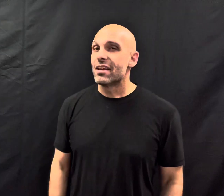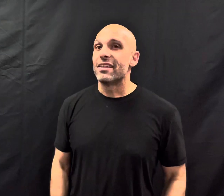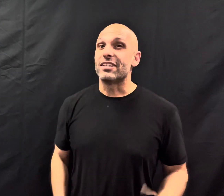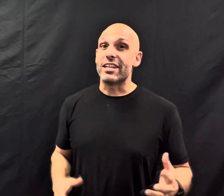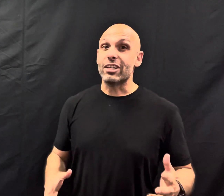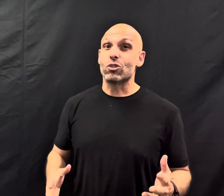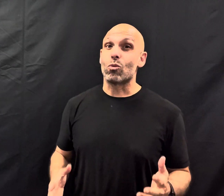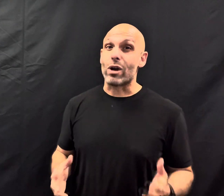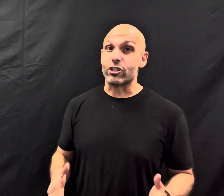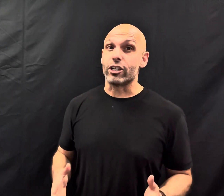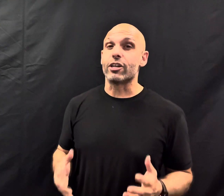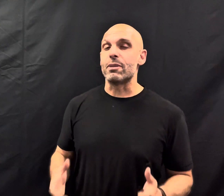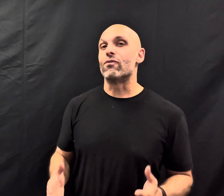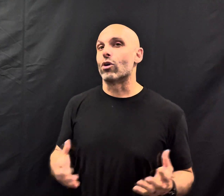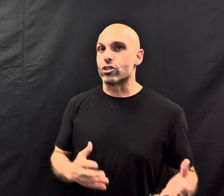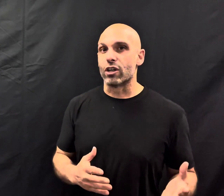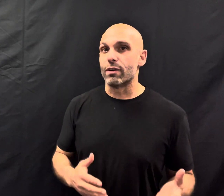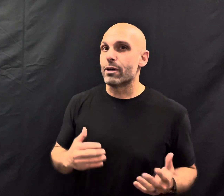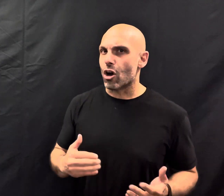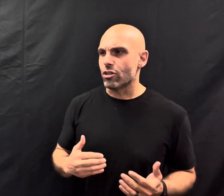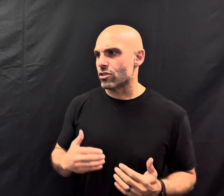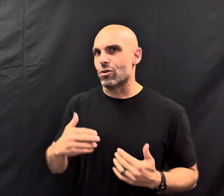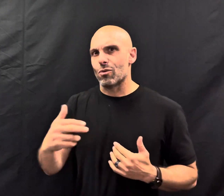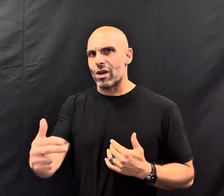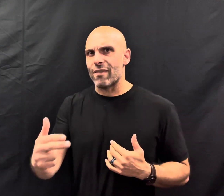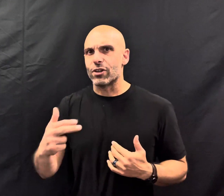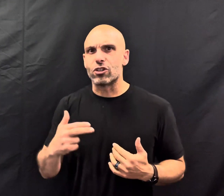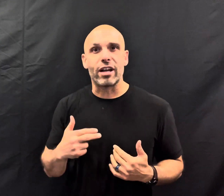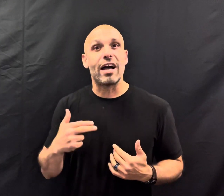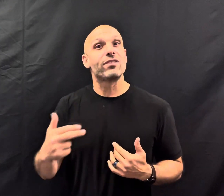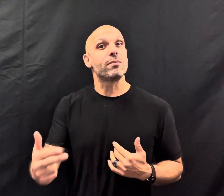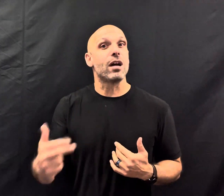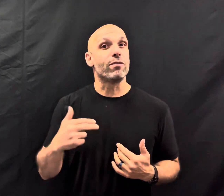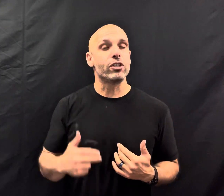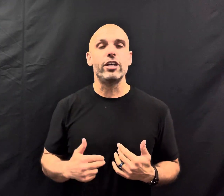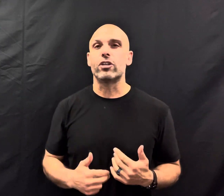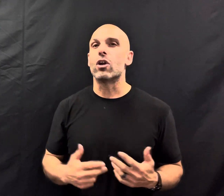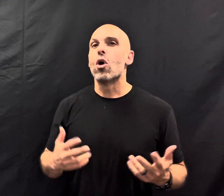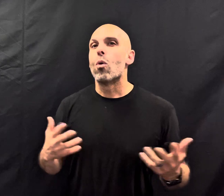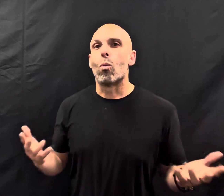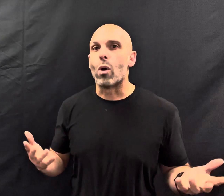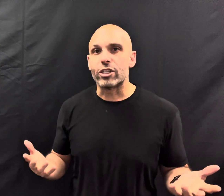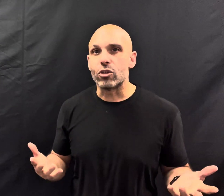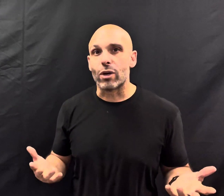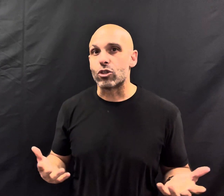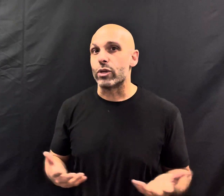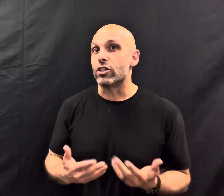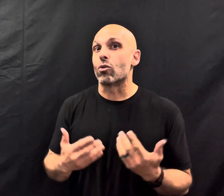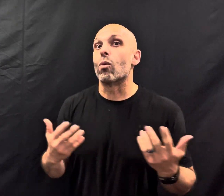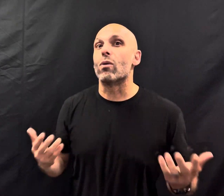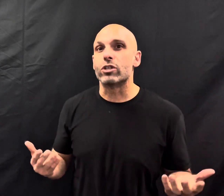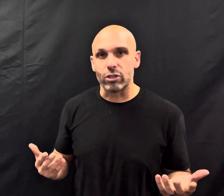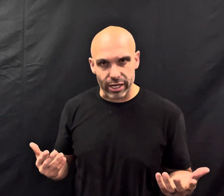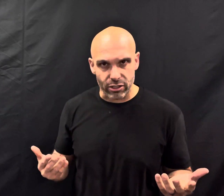This next question could be for a server, but also if you're trying to have some conversation. What do you want to eat or what would you like to